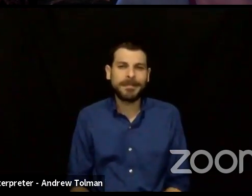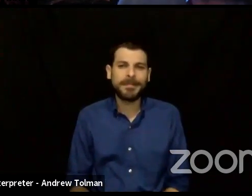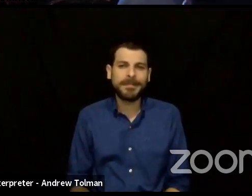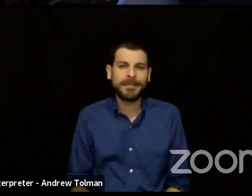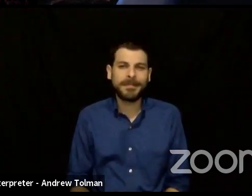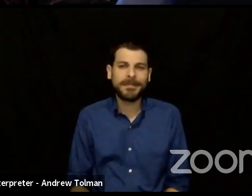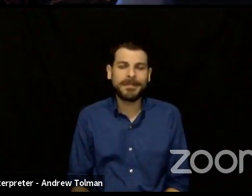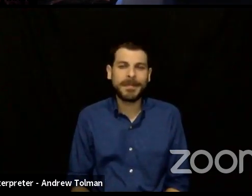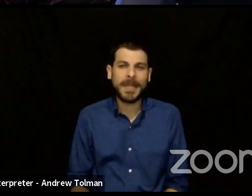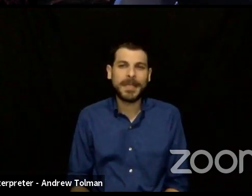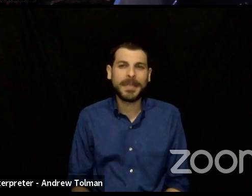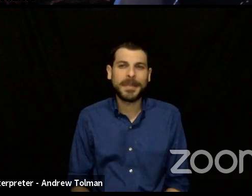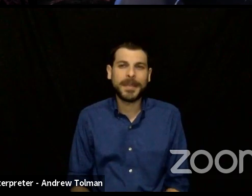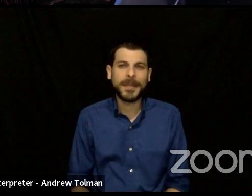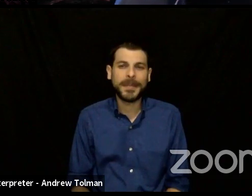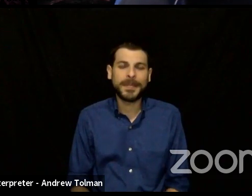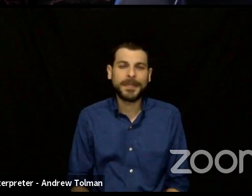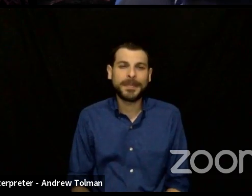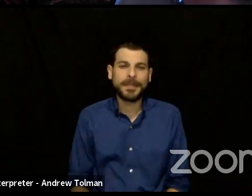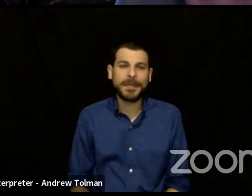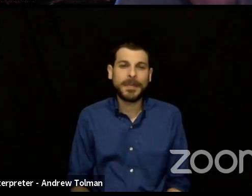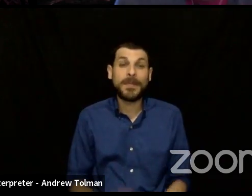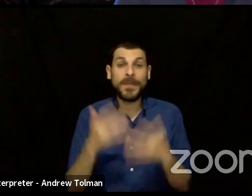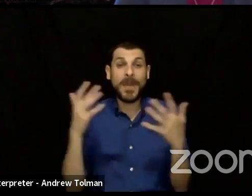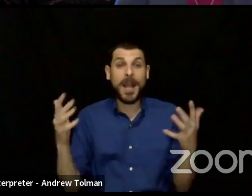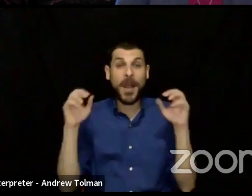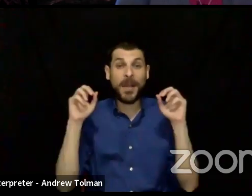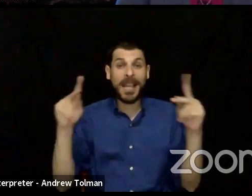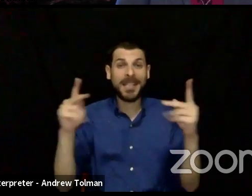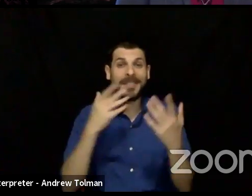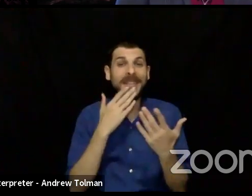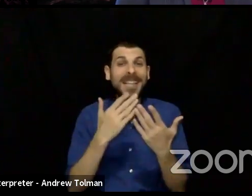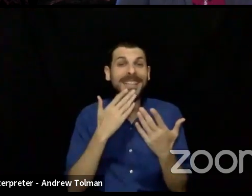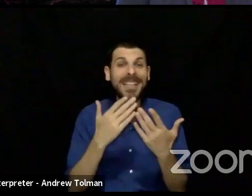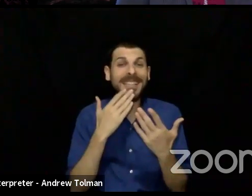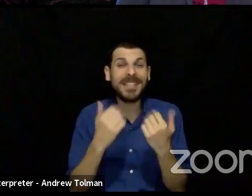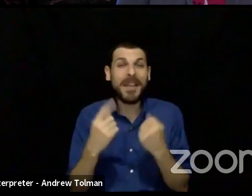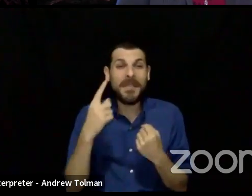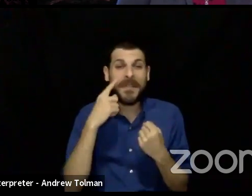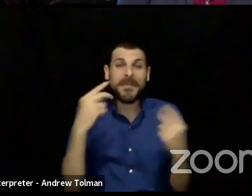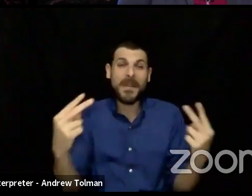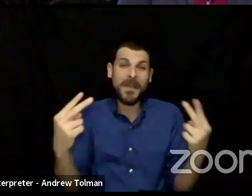Okay. So thank you everyone for tuning in, and for